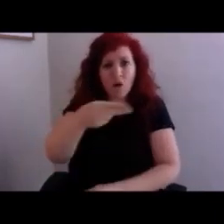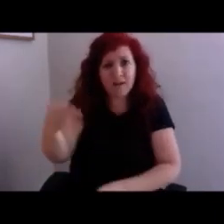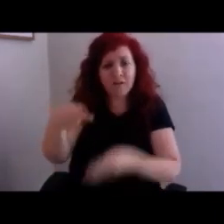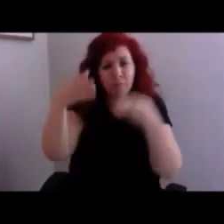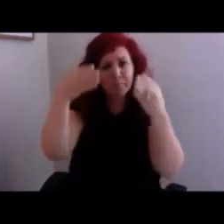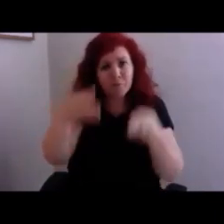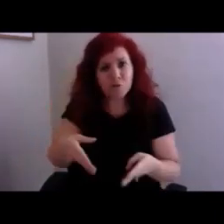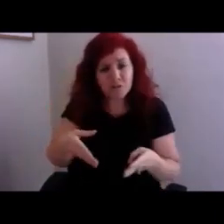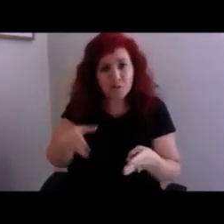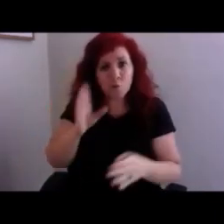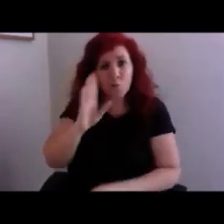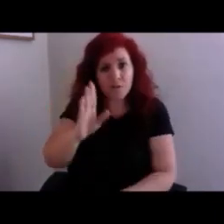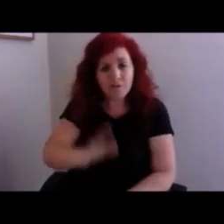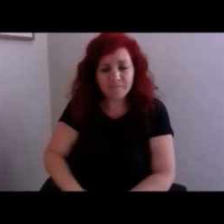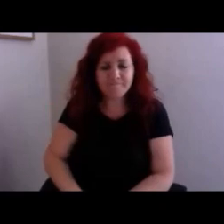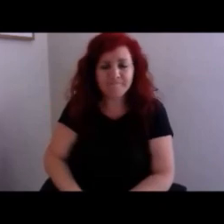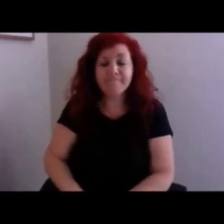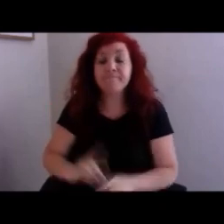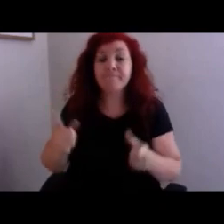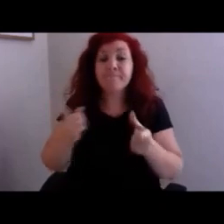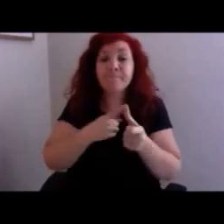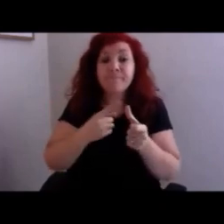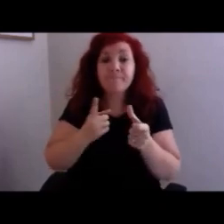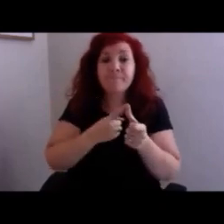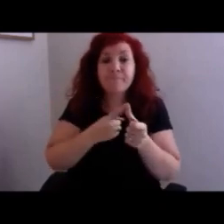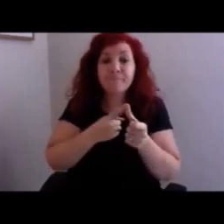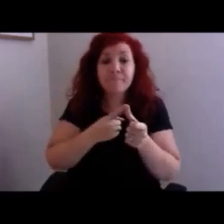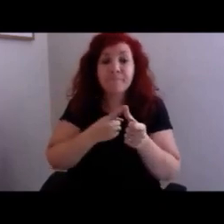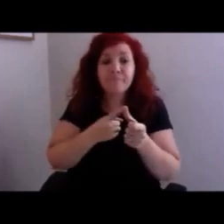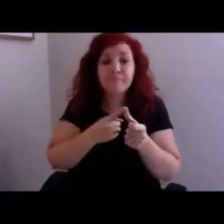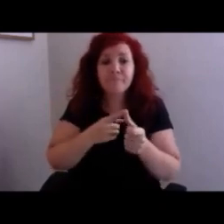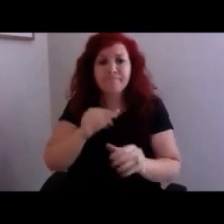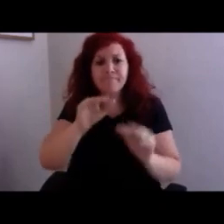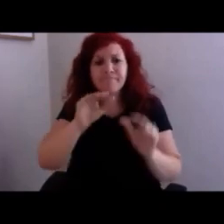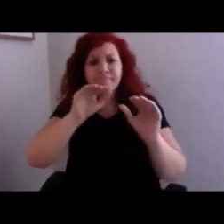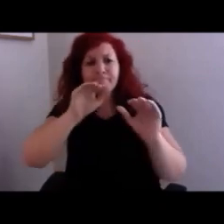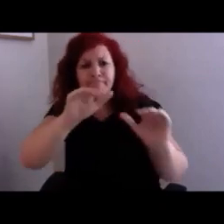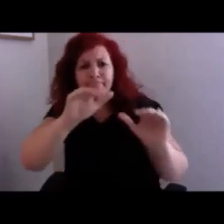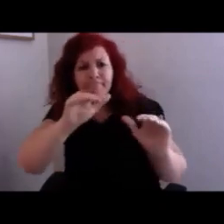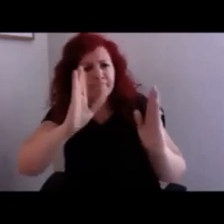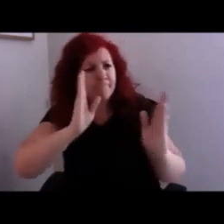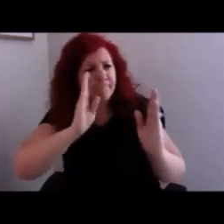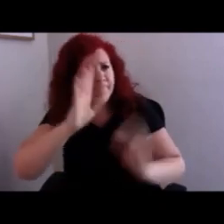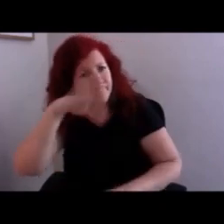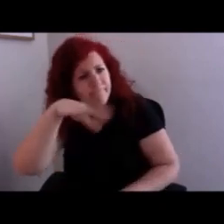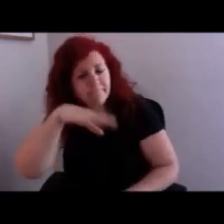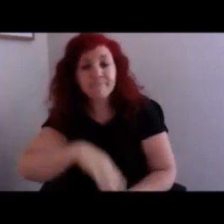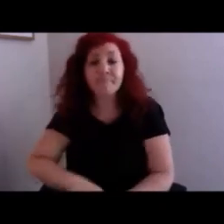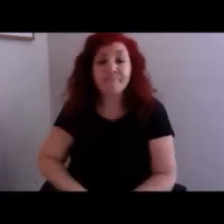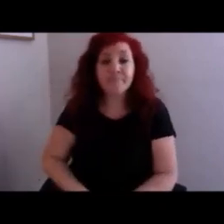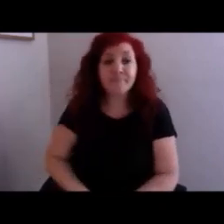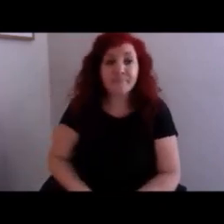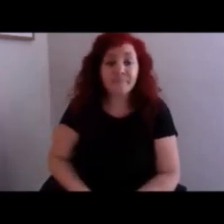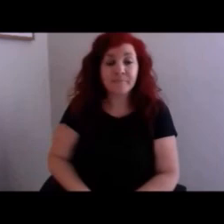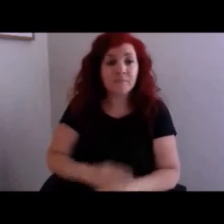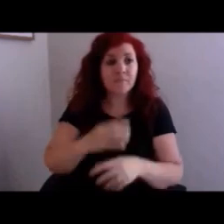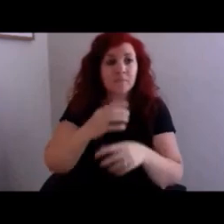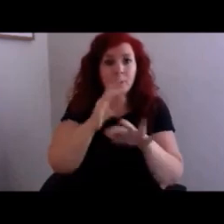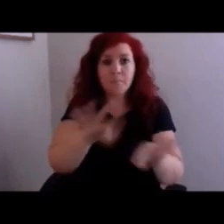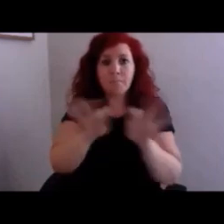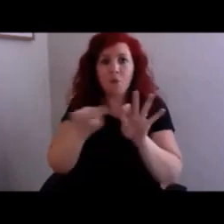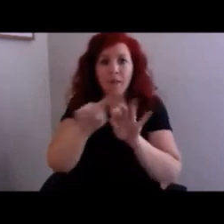hearing. First, obtain the person's attention. Make sure they can see your